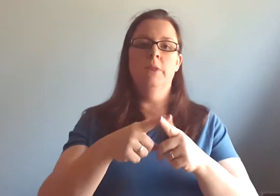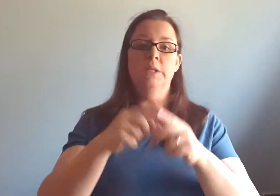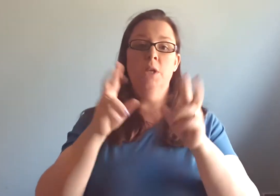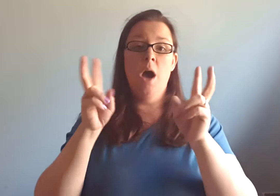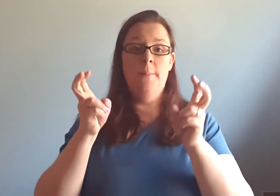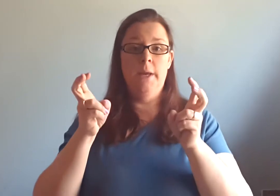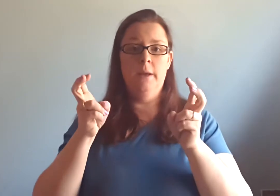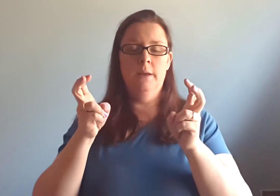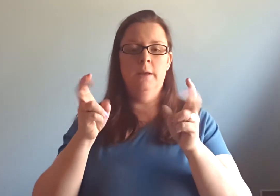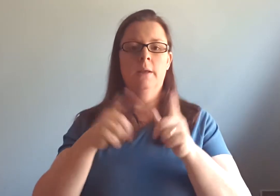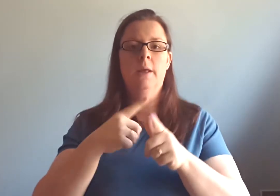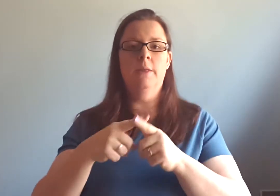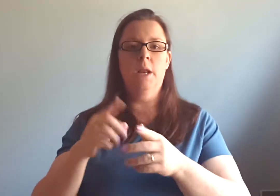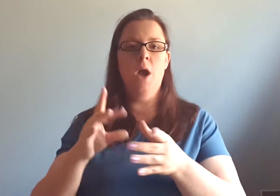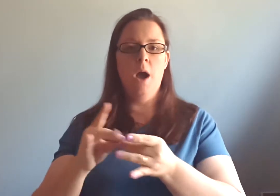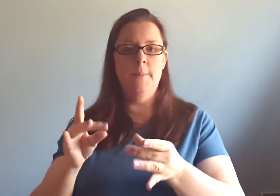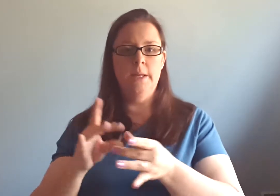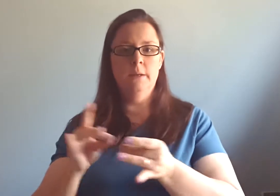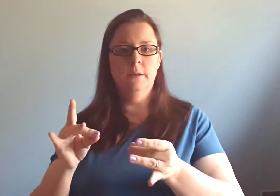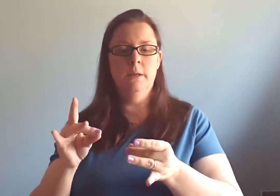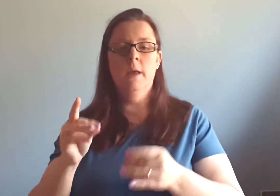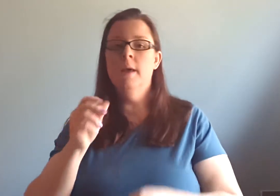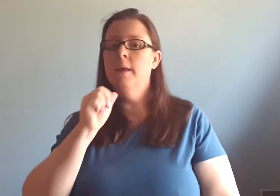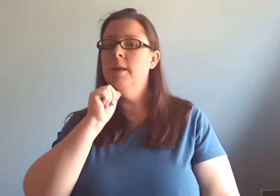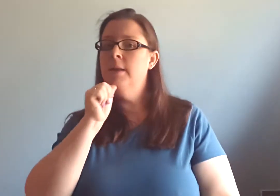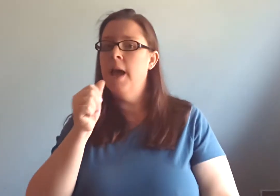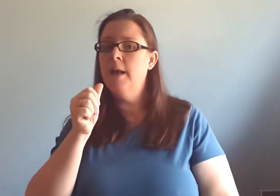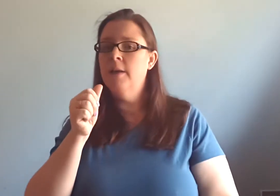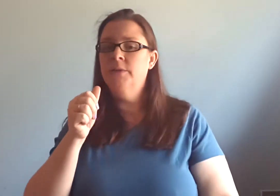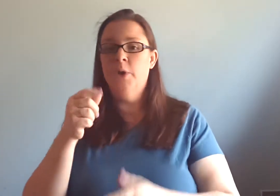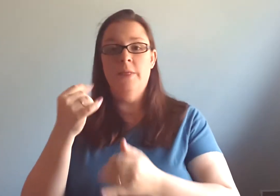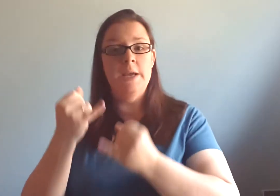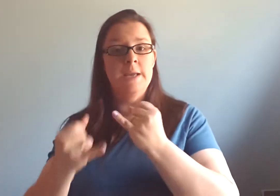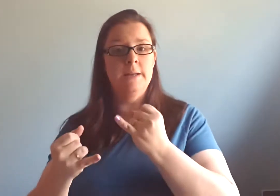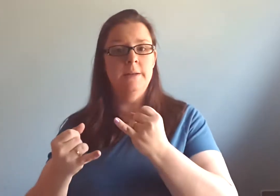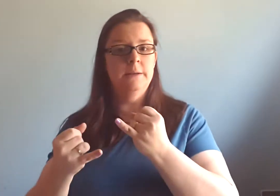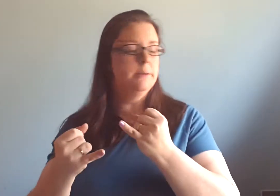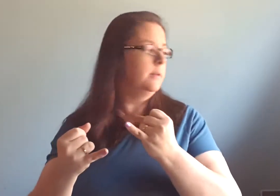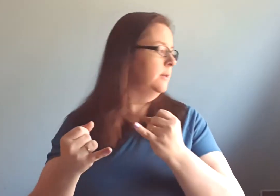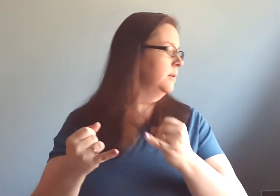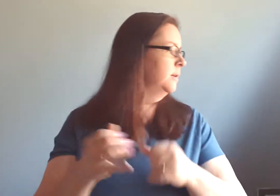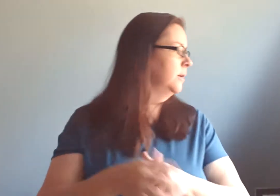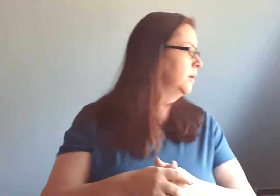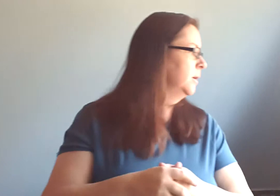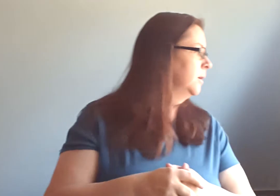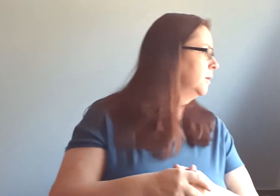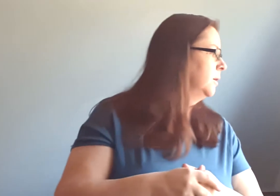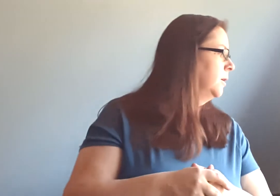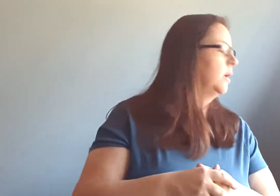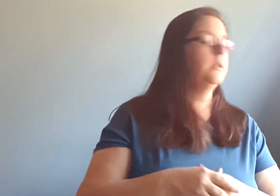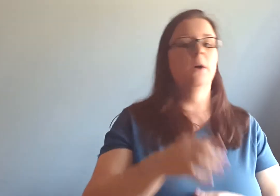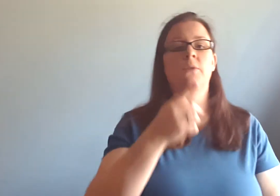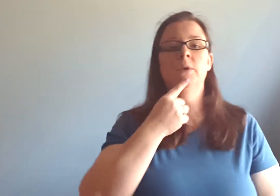then topic, and then comment. And negatives are at the end. So if you